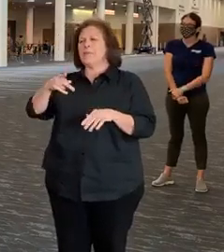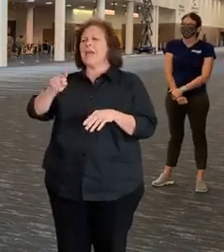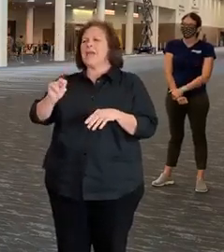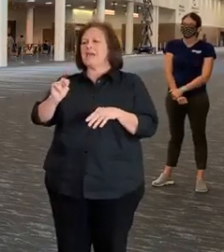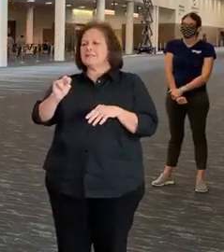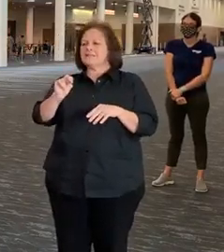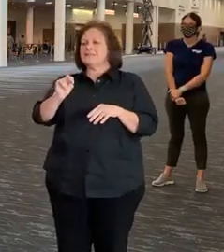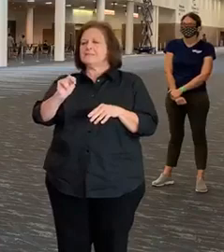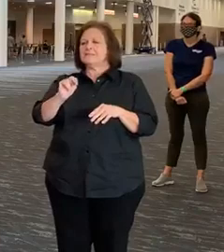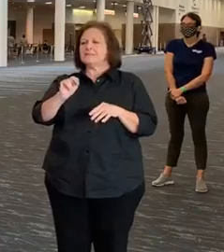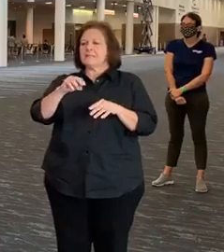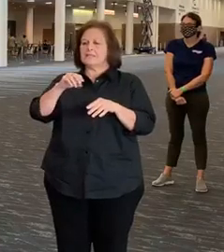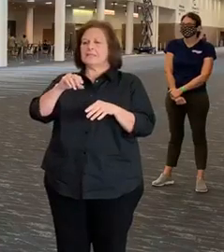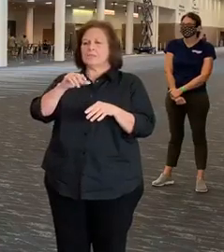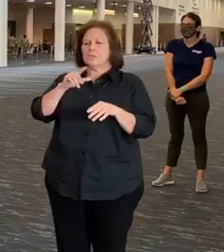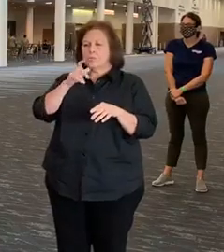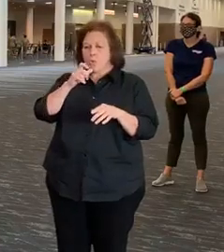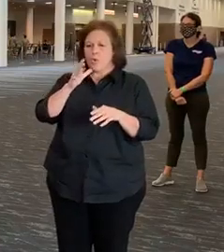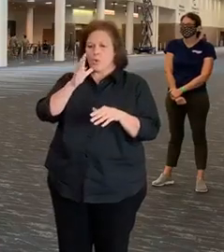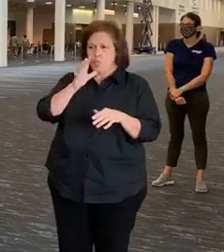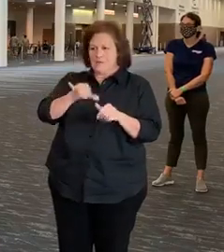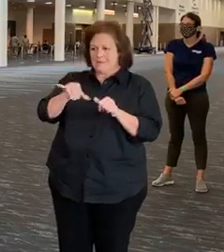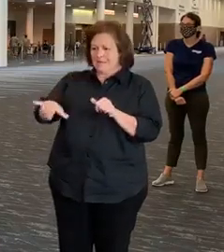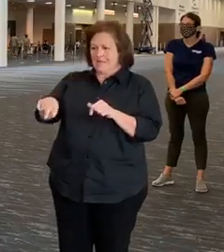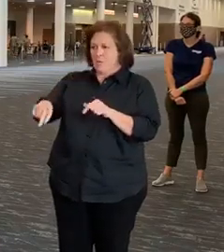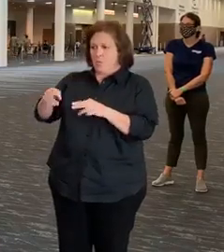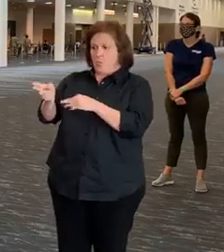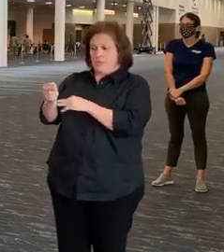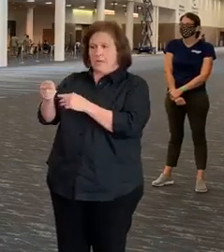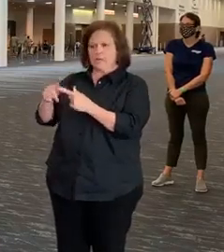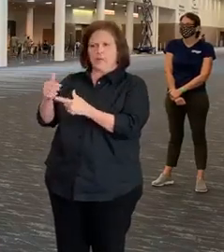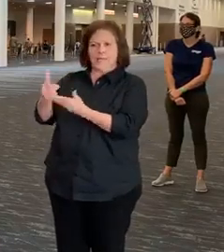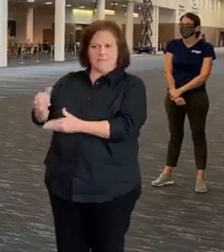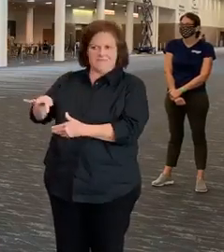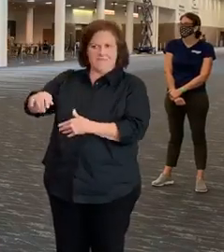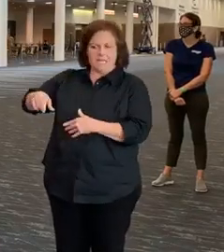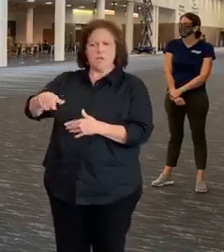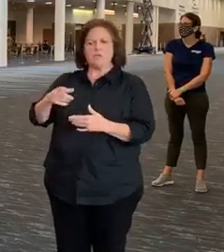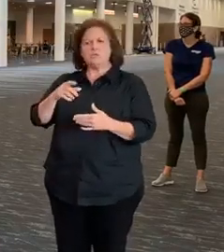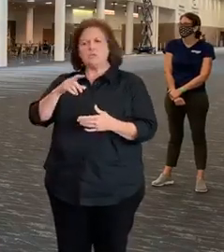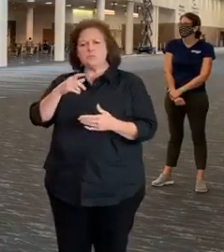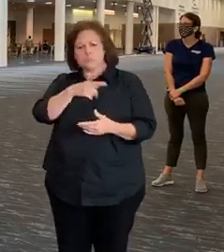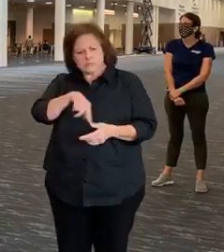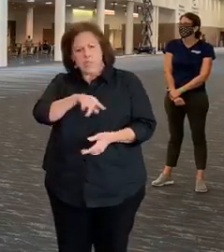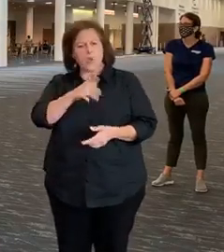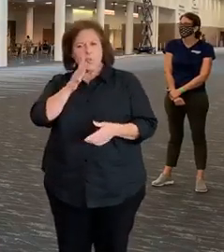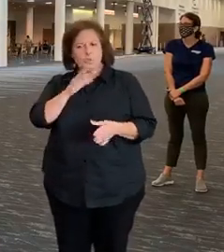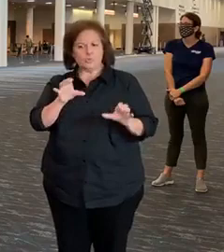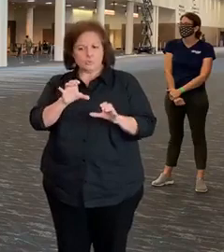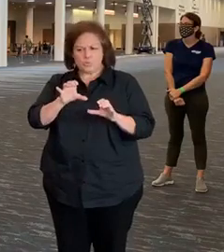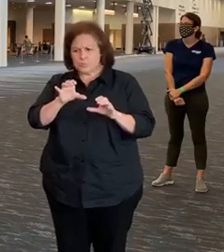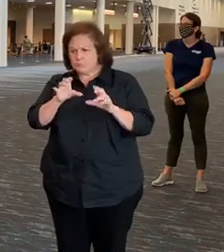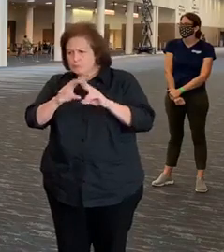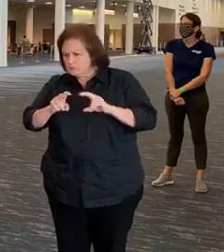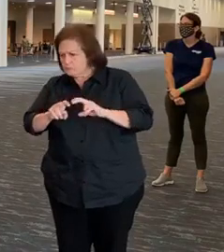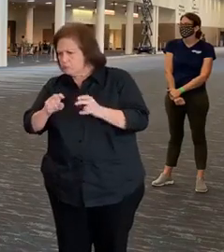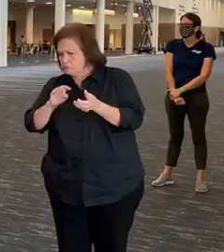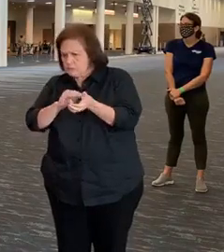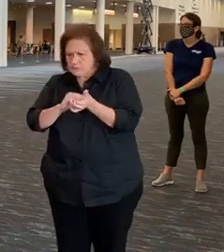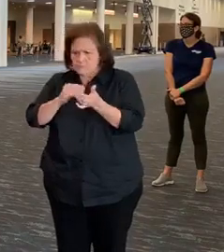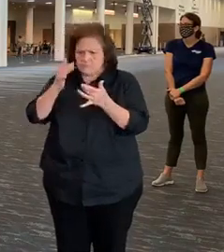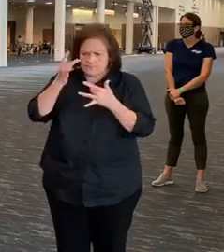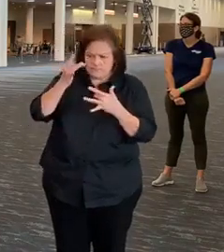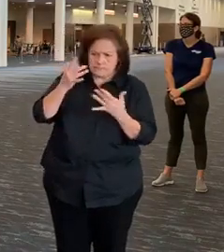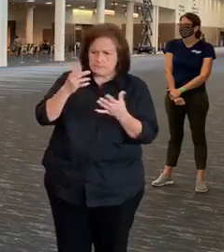LPNs available in these hotels to assist as well. So it's trying to just do a good medical assessment and really get